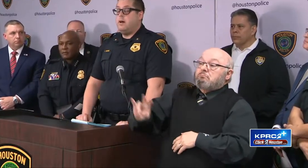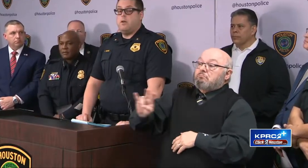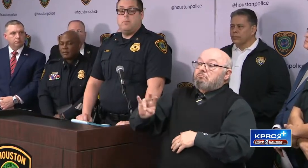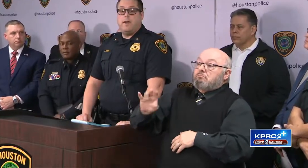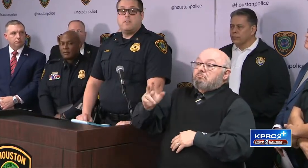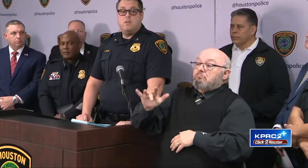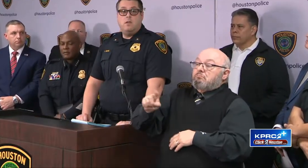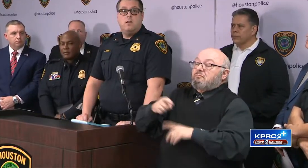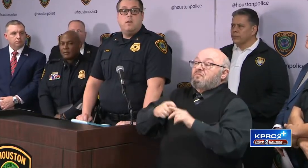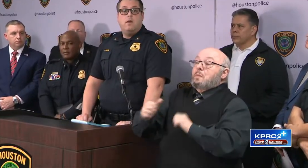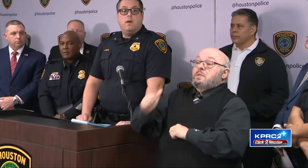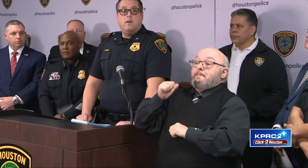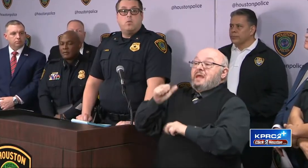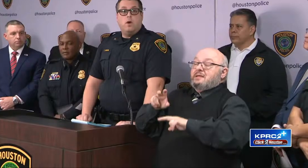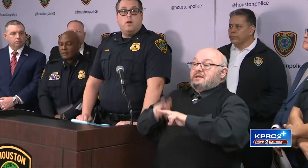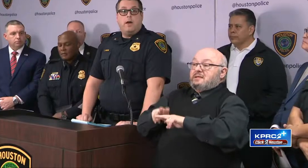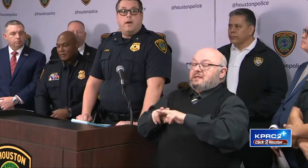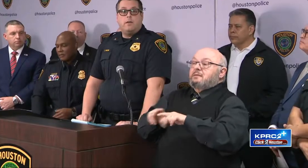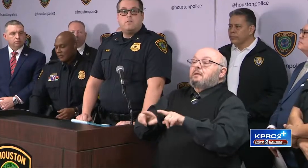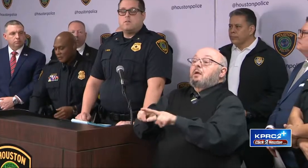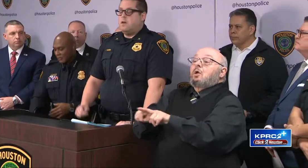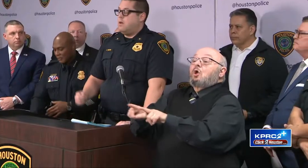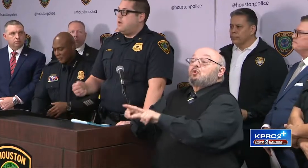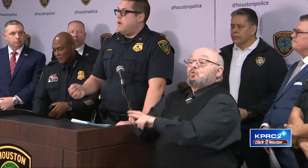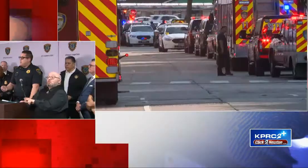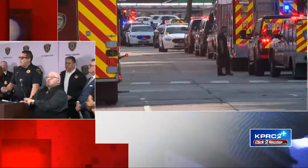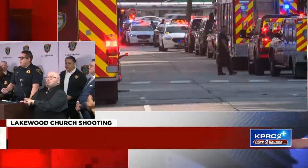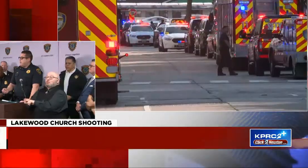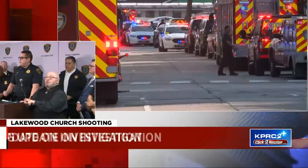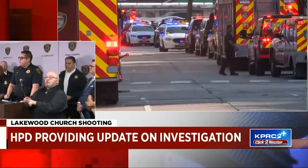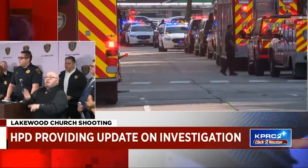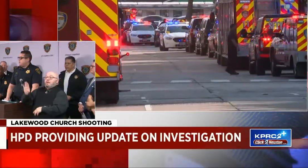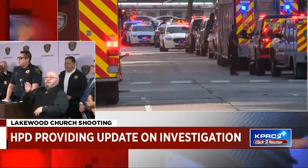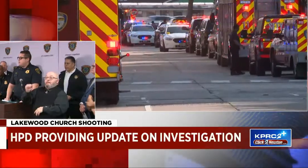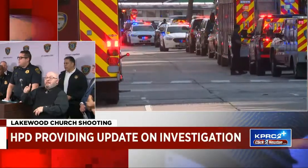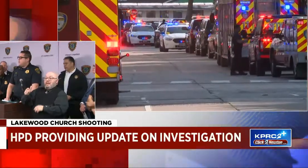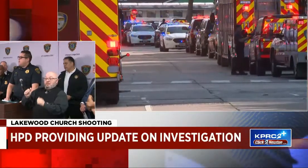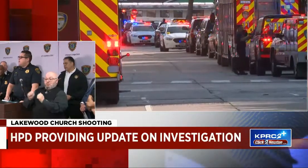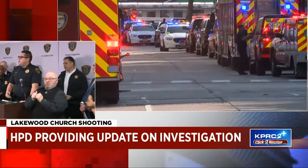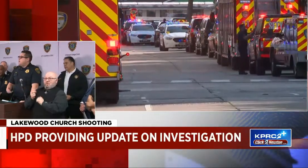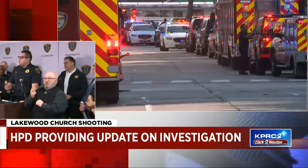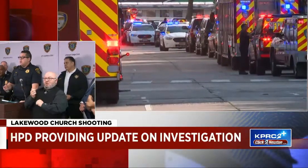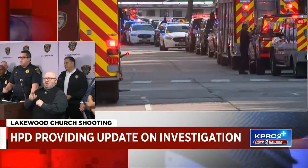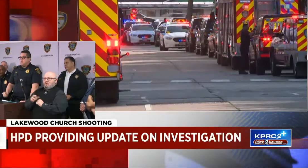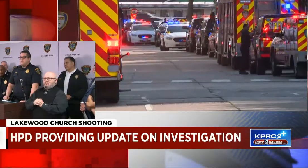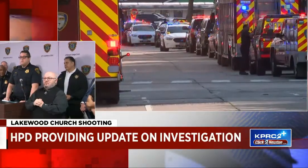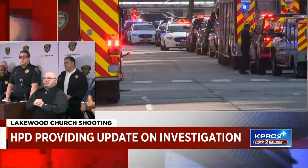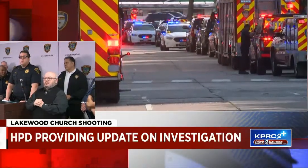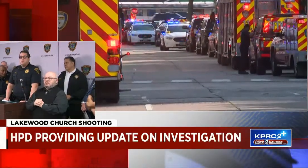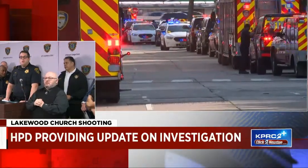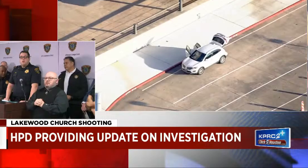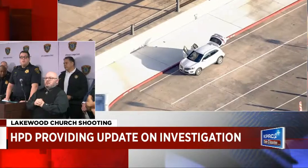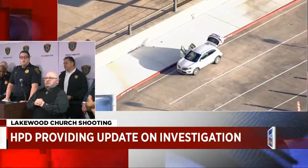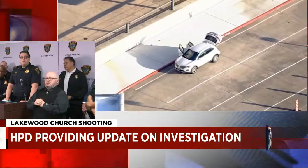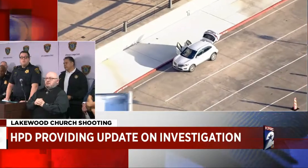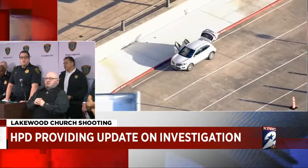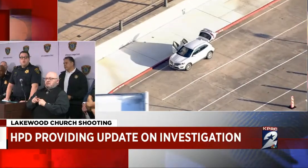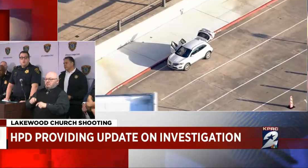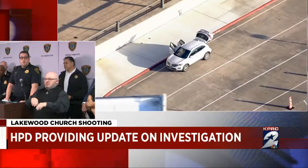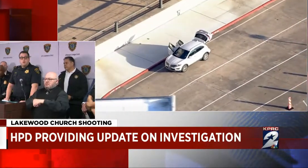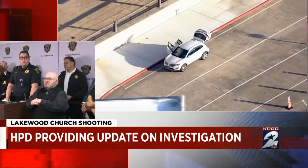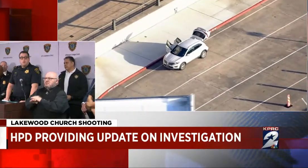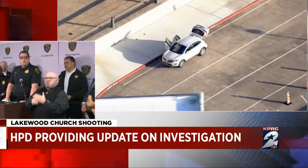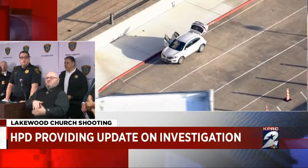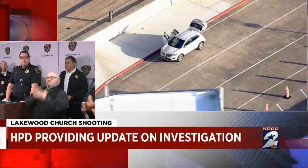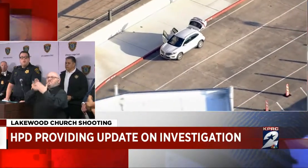child out of the back seat, as well as a bag that is with her. She goes, she confronts a